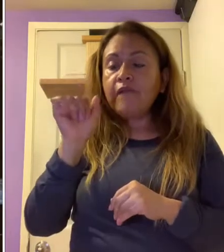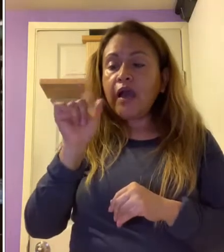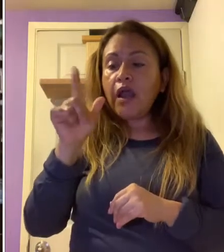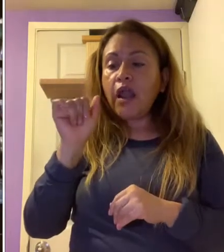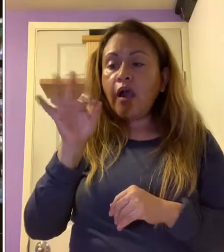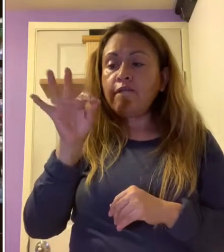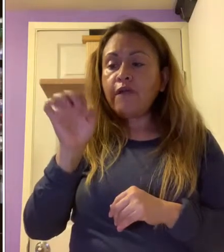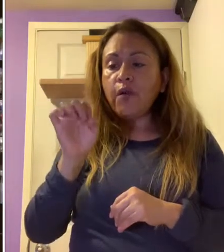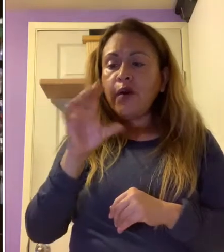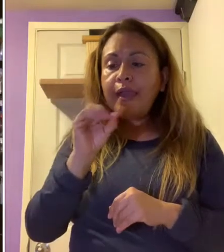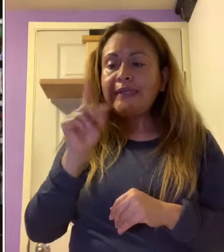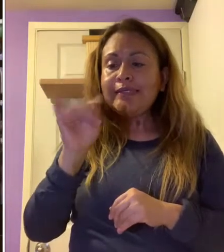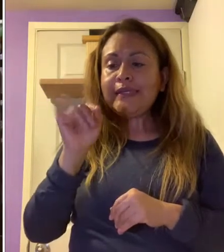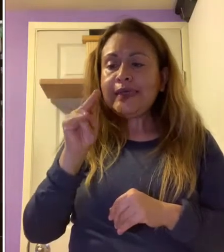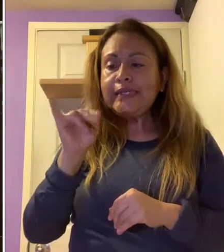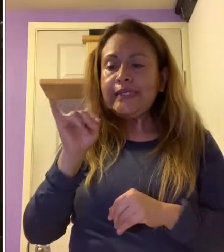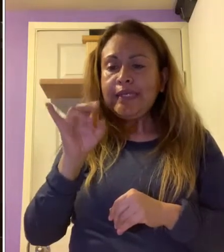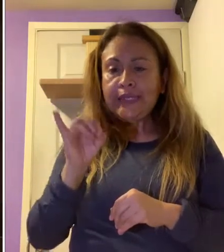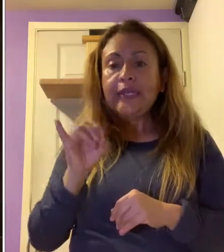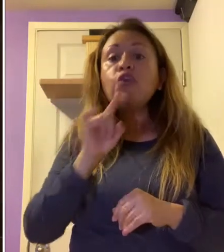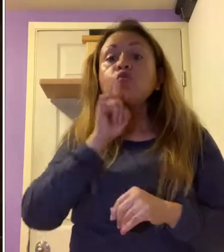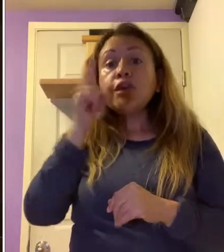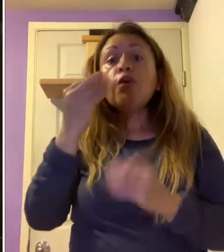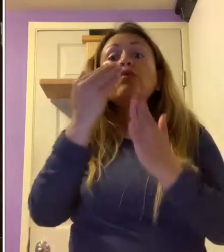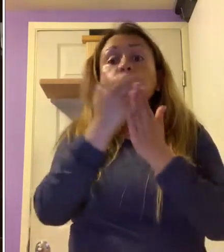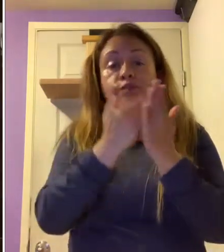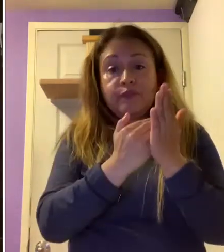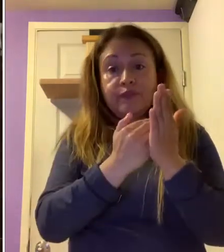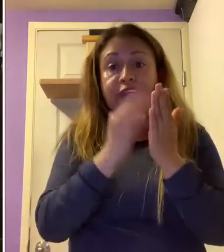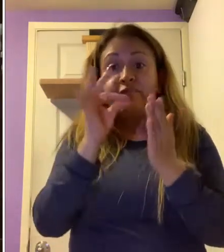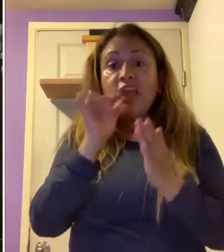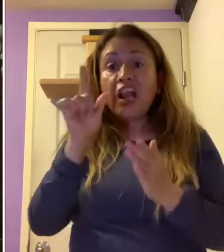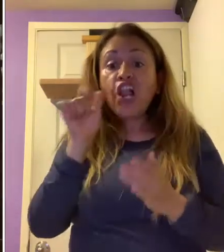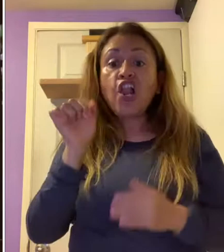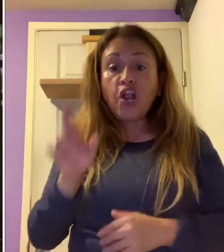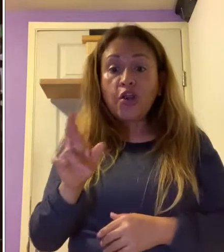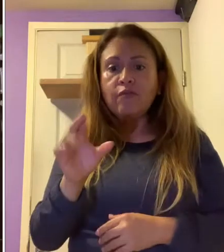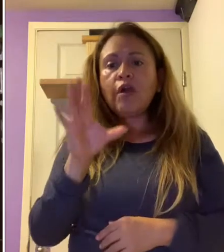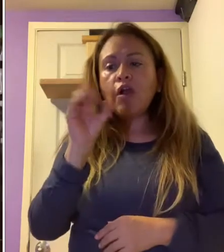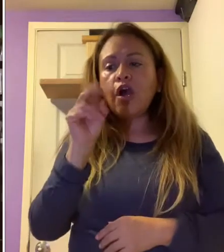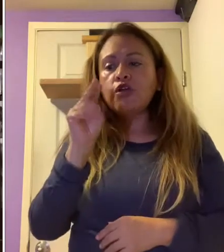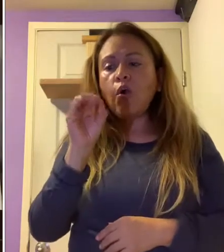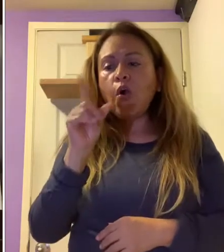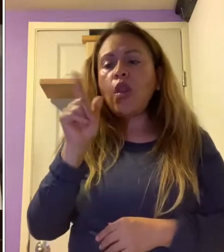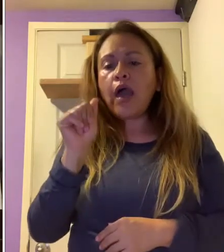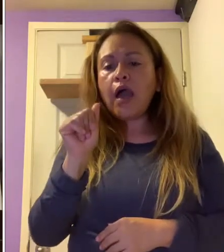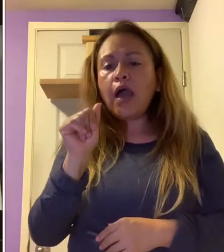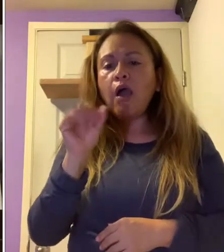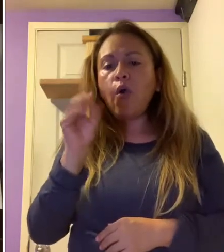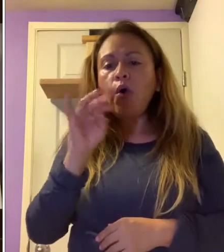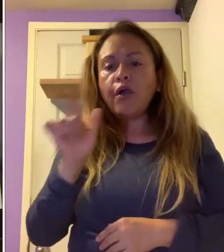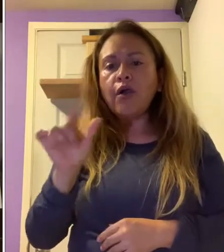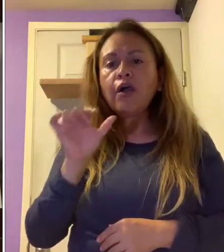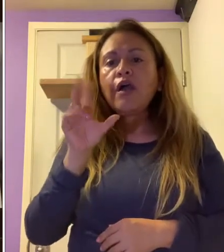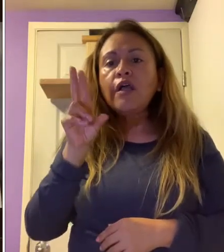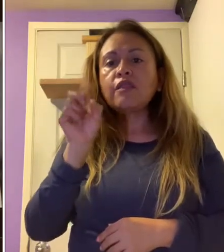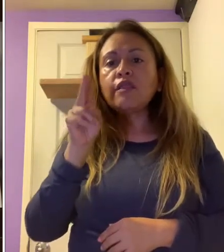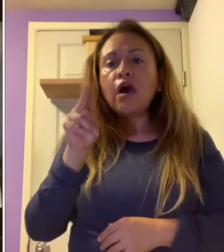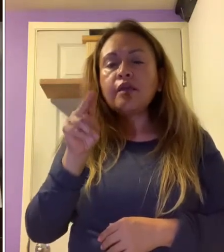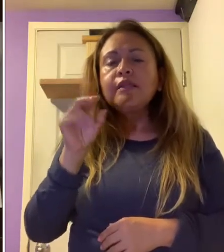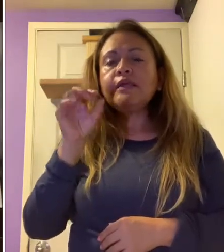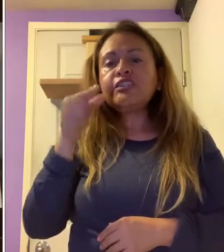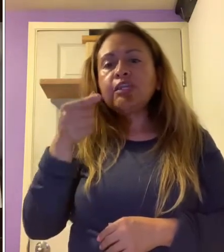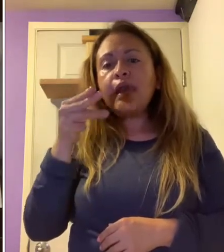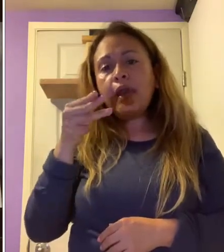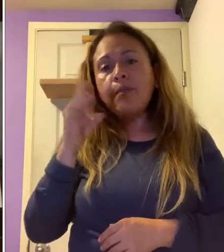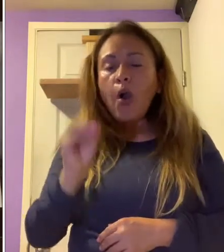actually not that bad, you guys. The ingredients are pretty real, very minimal filler. They're using canola oil. It's not